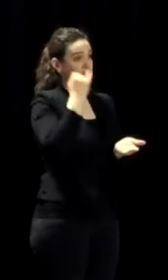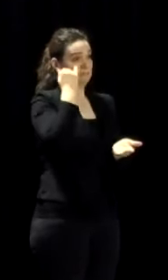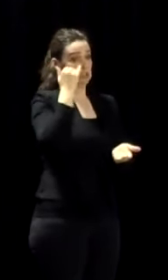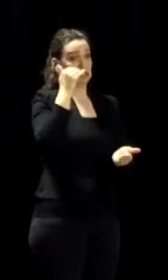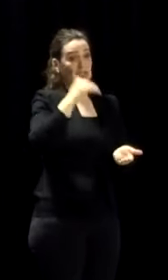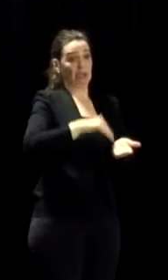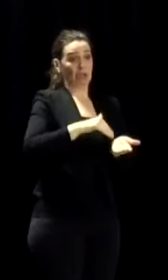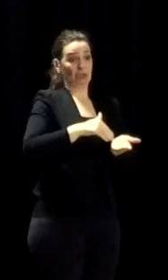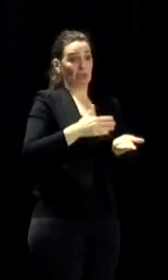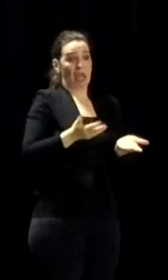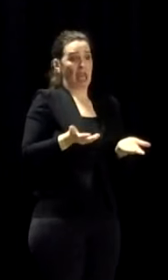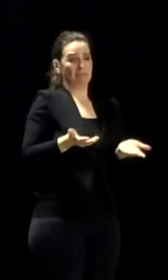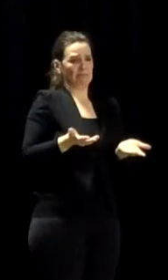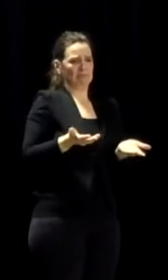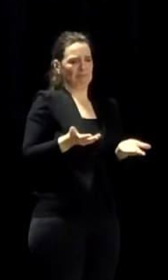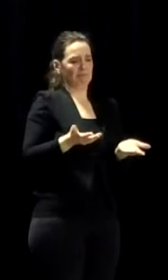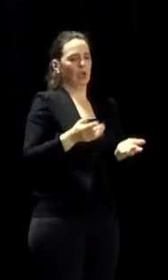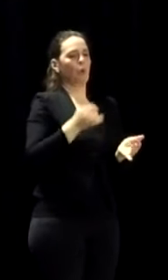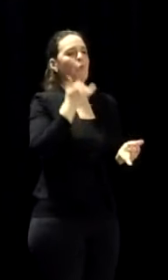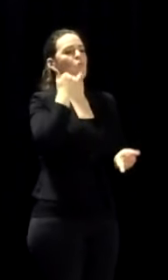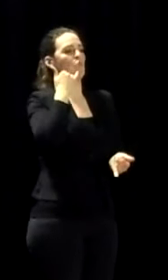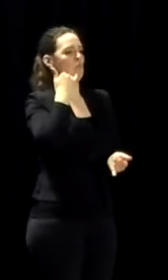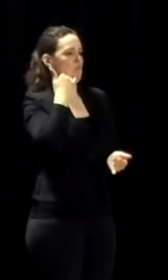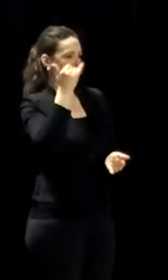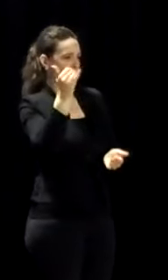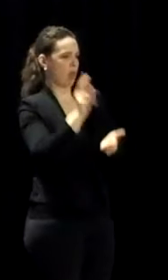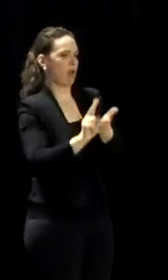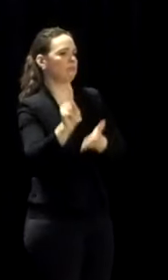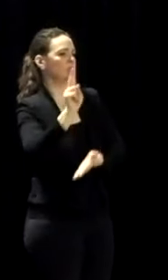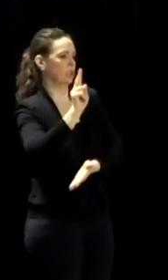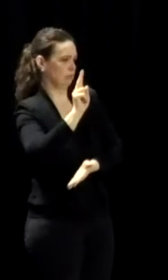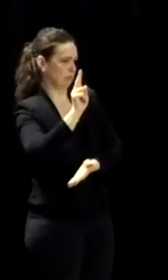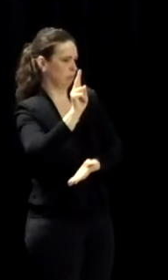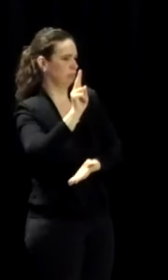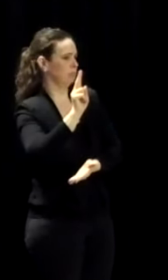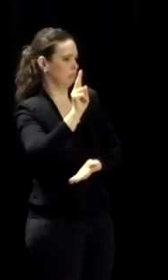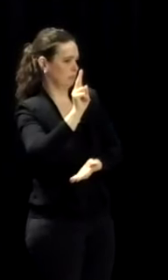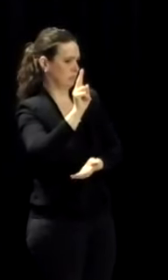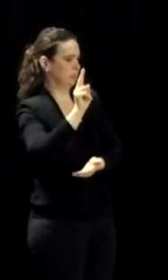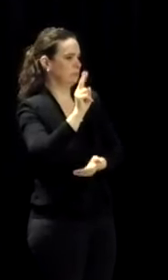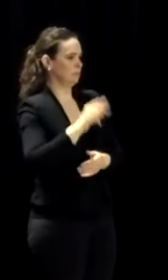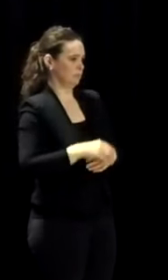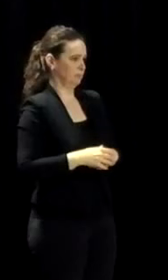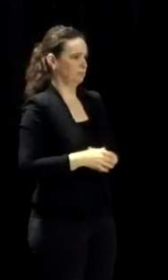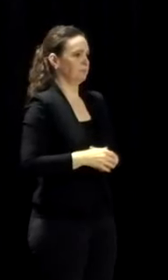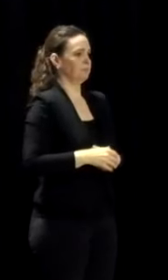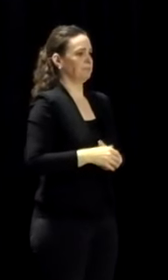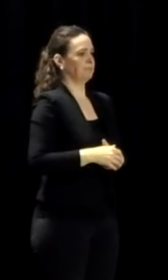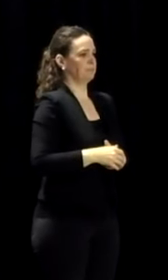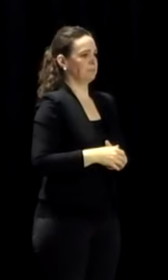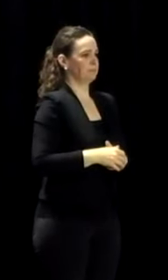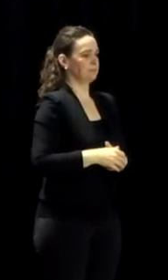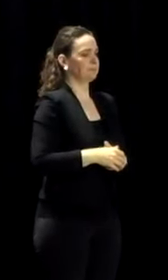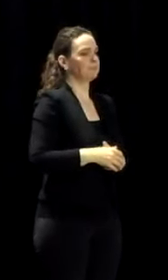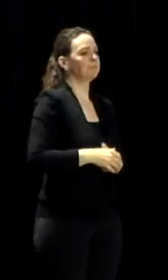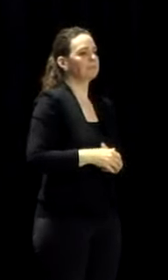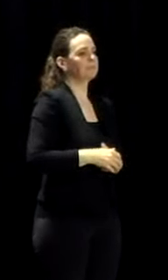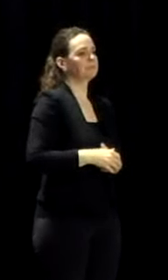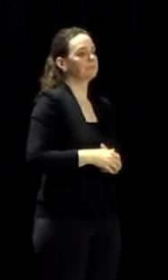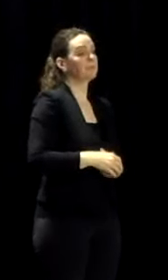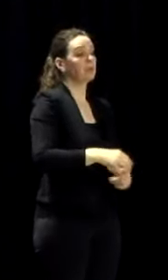plan for you to come to the triage testing site to get a test. Besides the positive test, we talked about it. There's now over 300 people